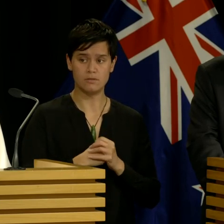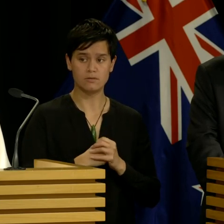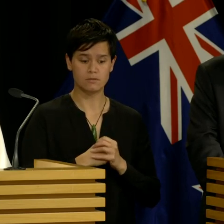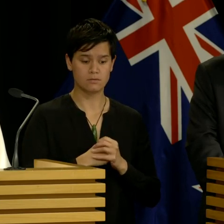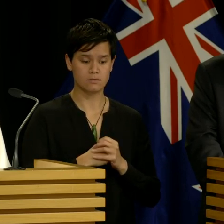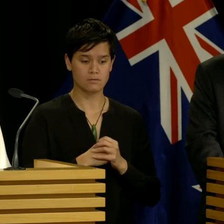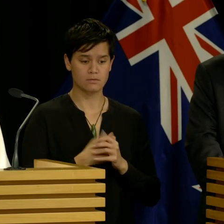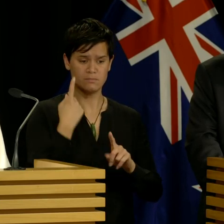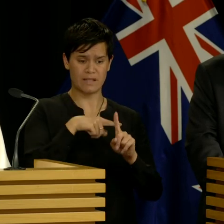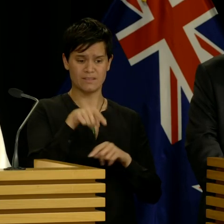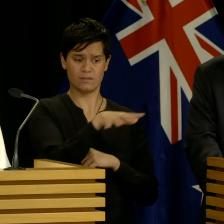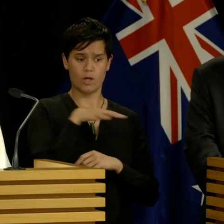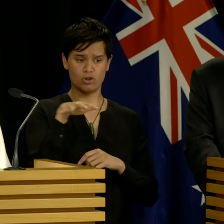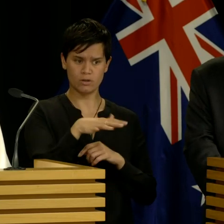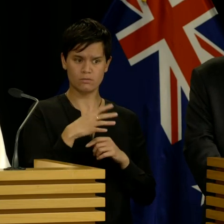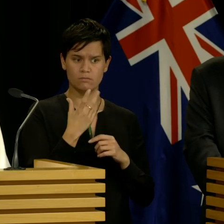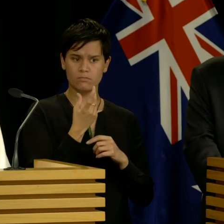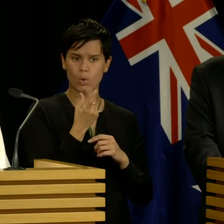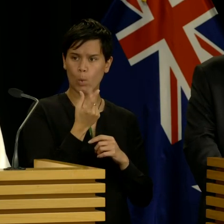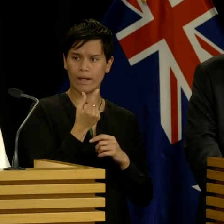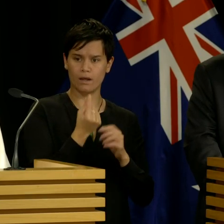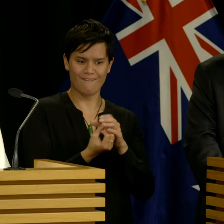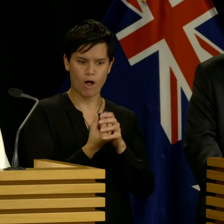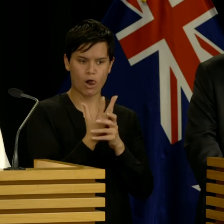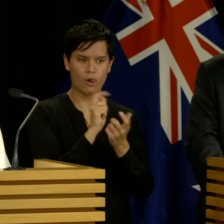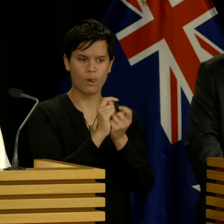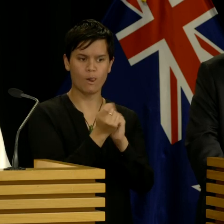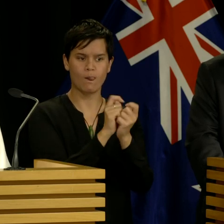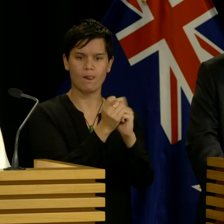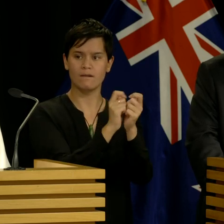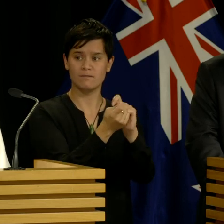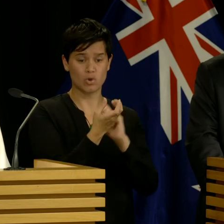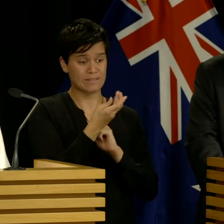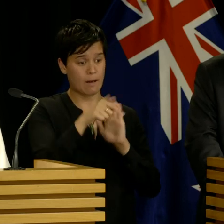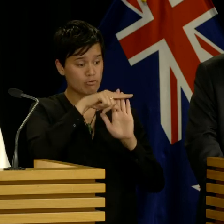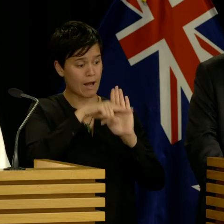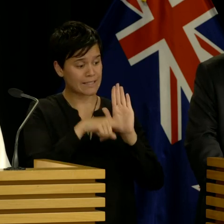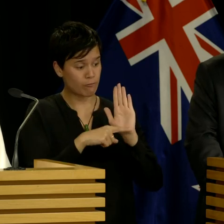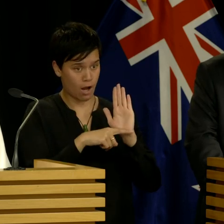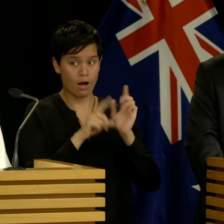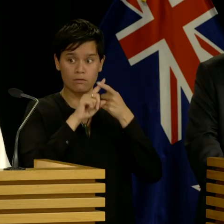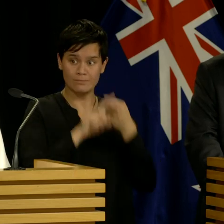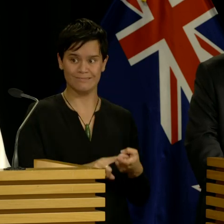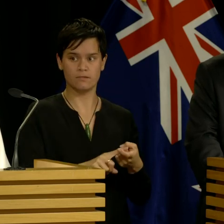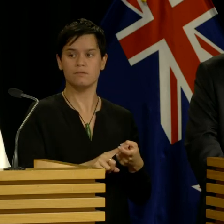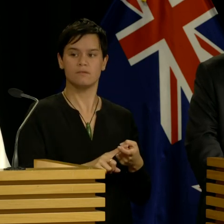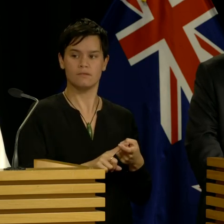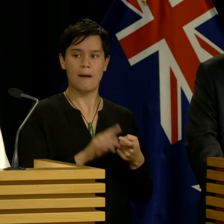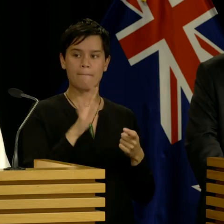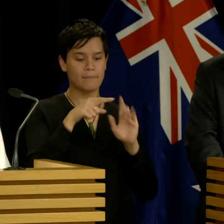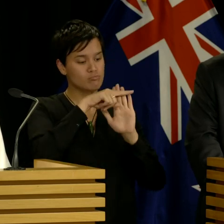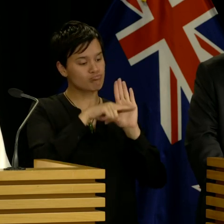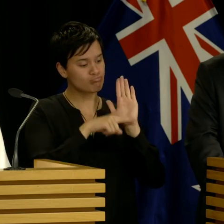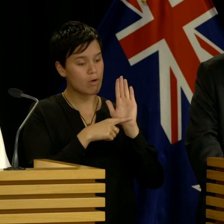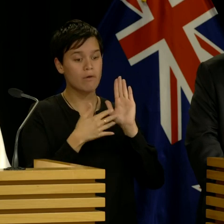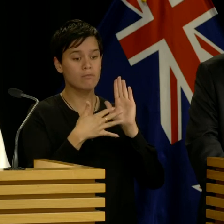a rapidly evolving situation, and that over time some of those criteria elements may change as we move through the process, but for